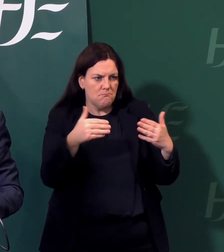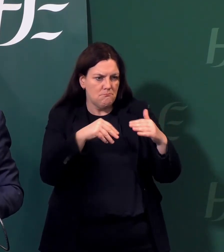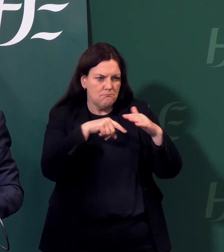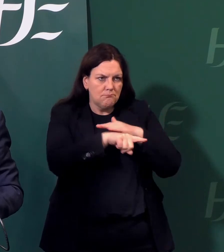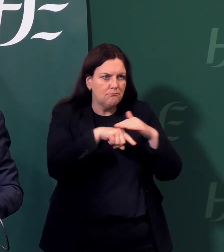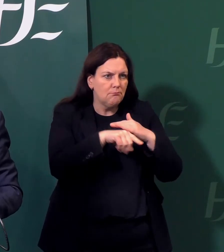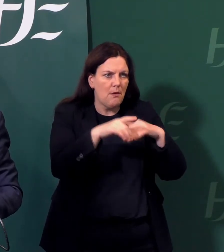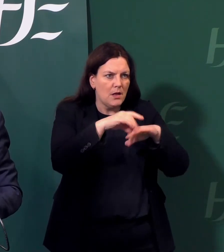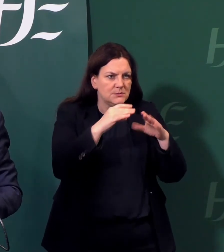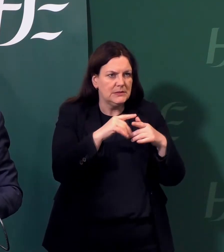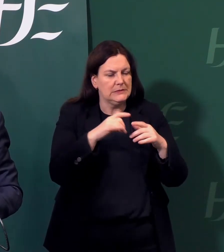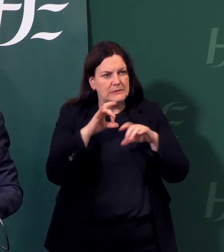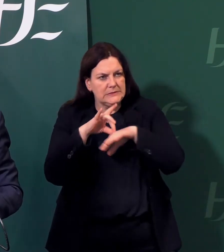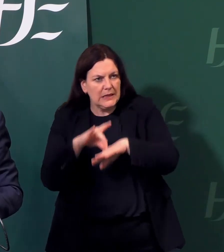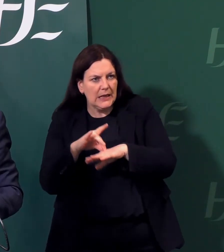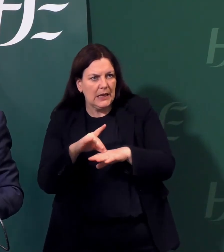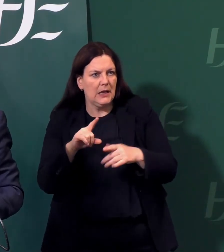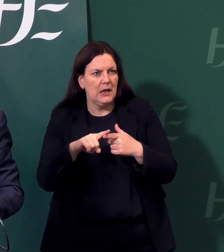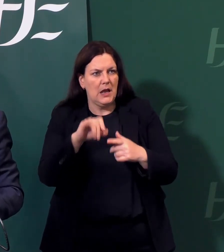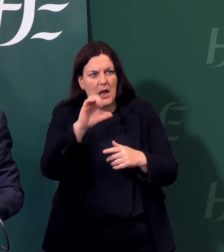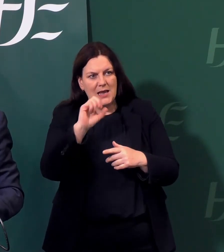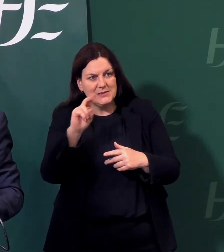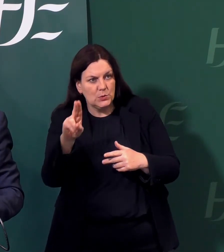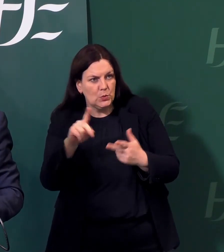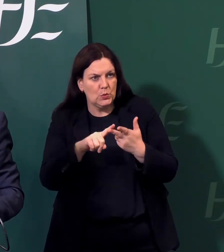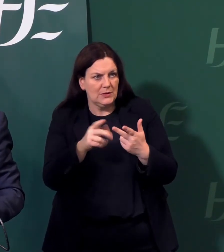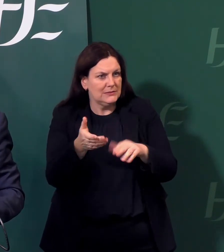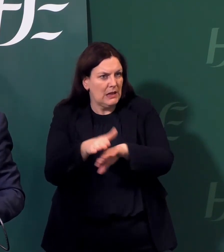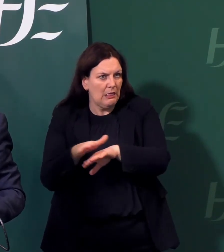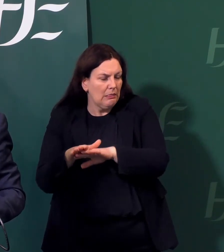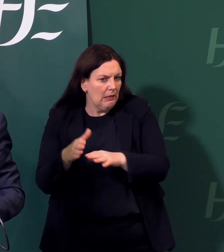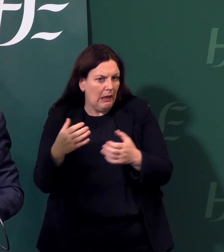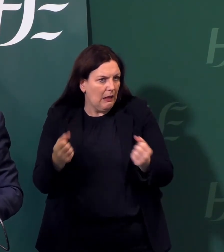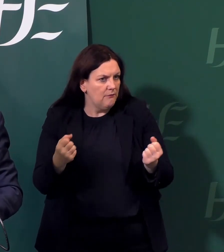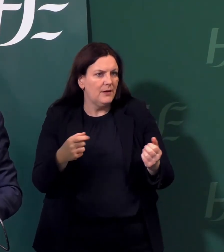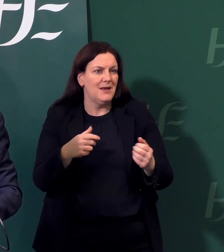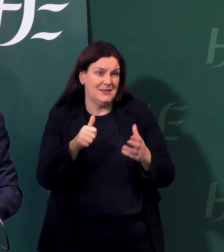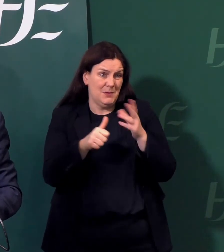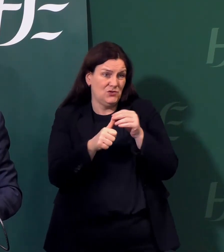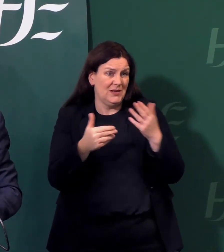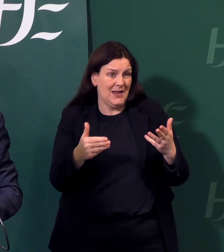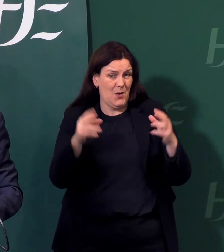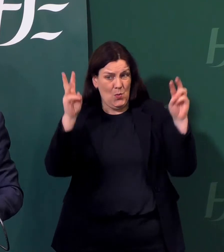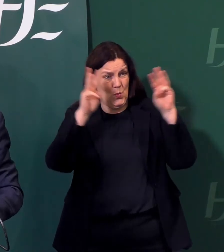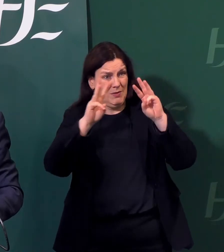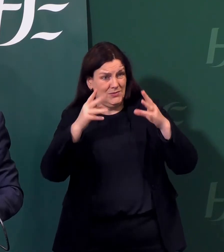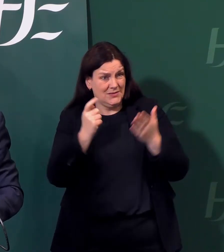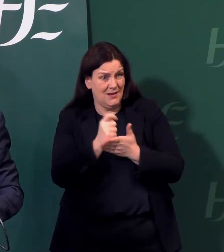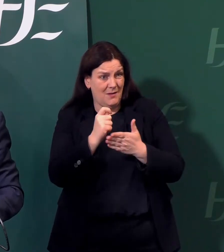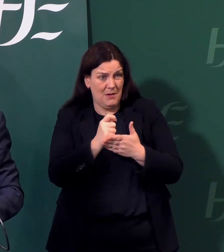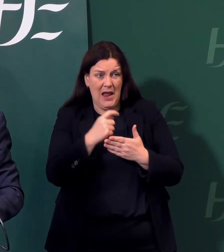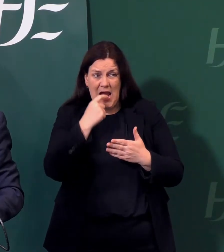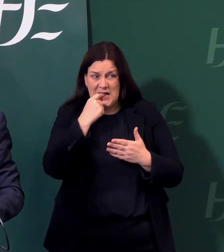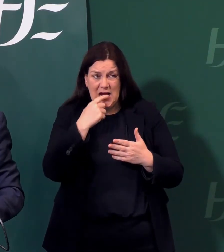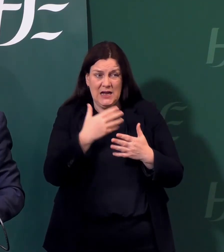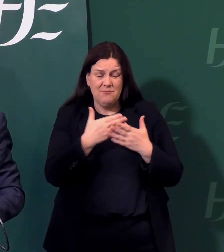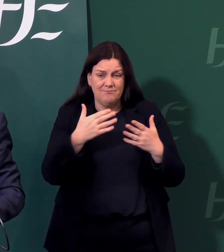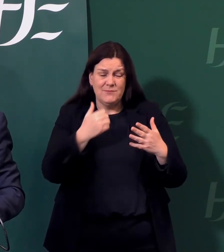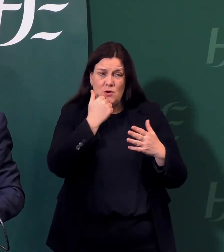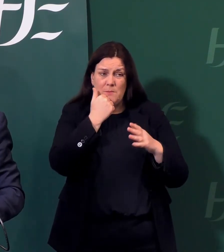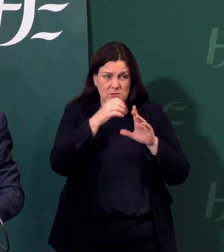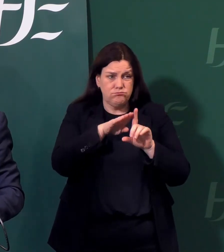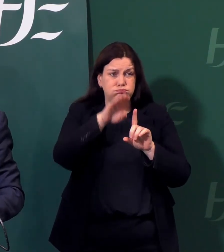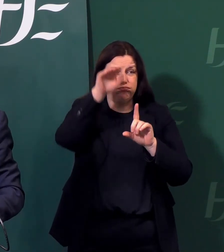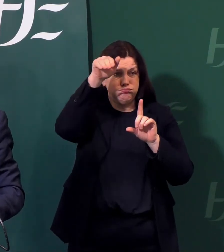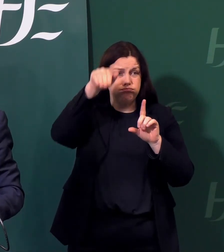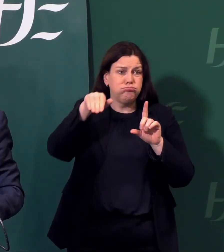levels, indeed ICU or mortality, particularly as we head into the winter, heading in with high levels immediately